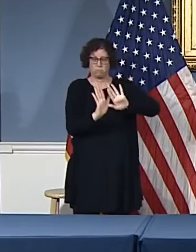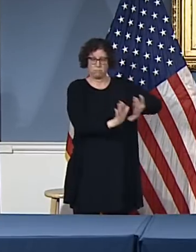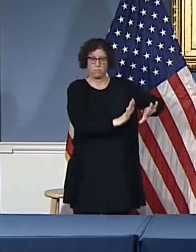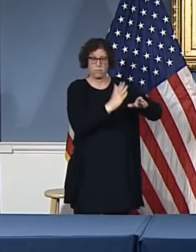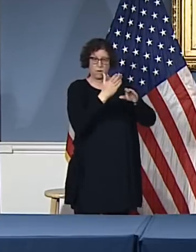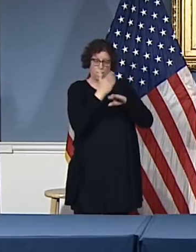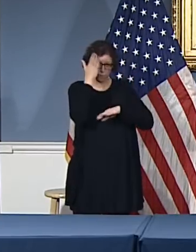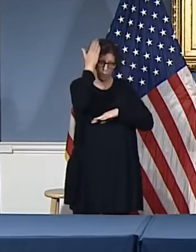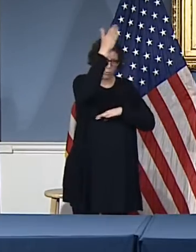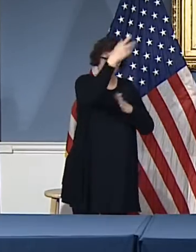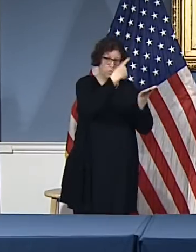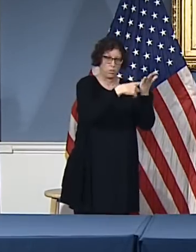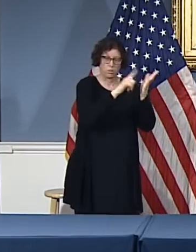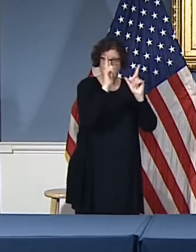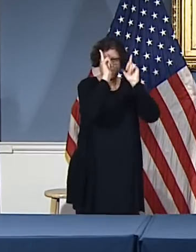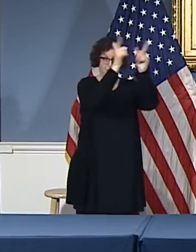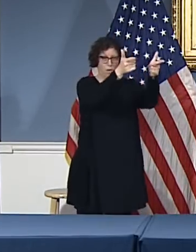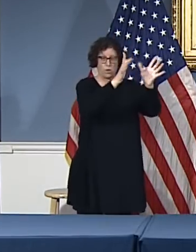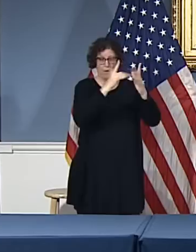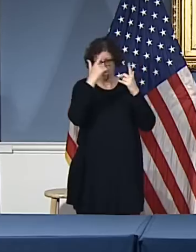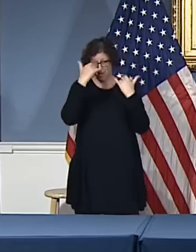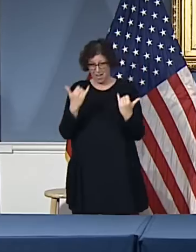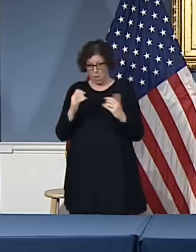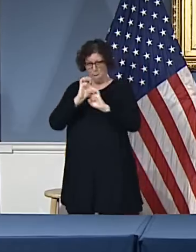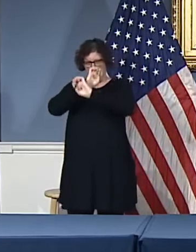Next, we have Jeff Mays.